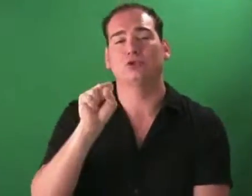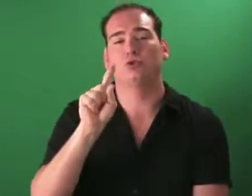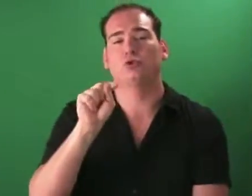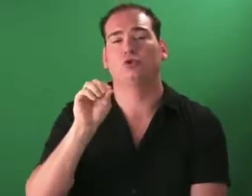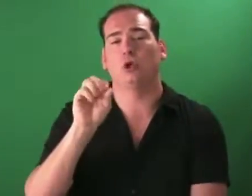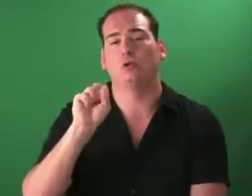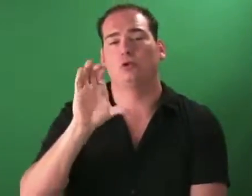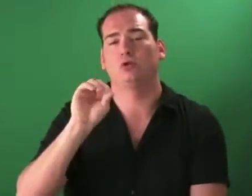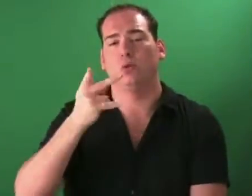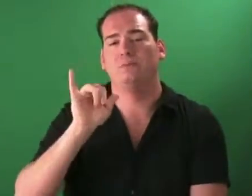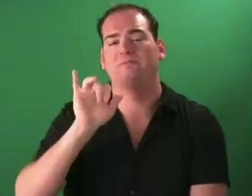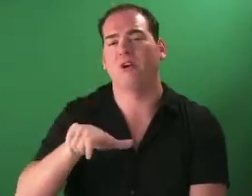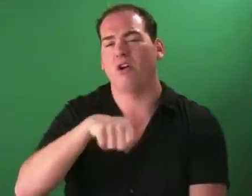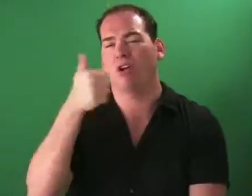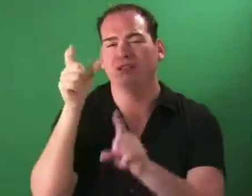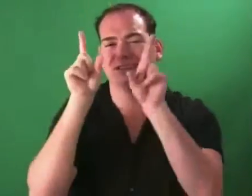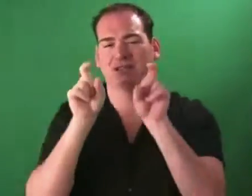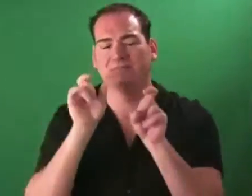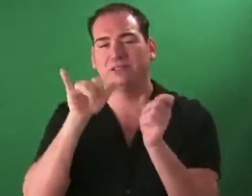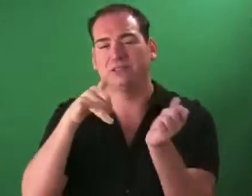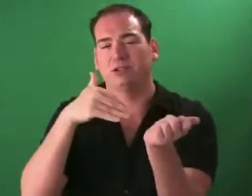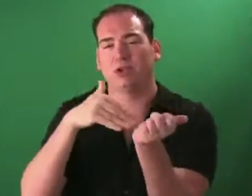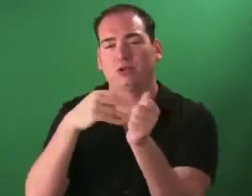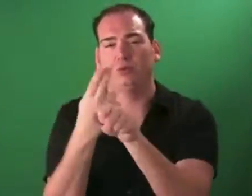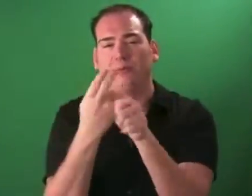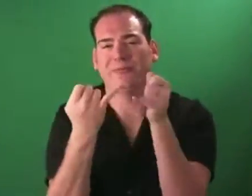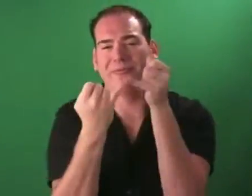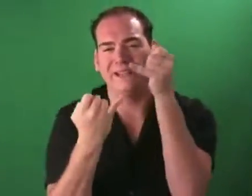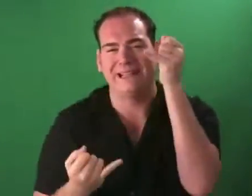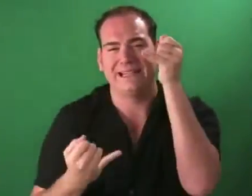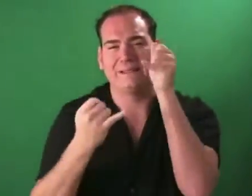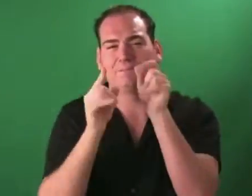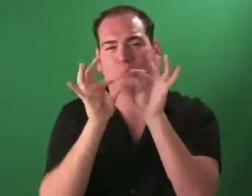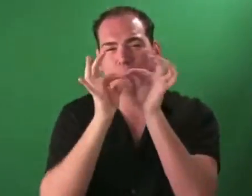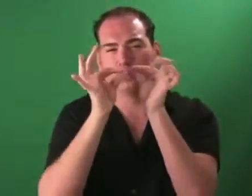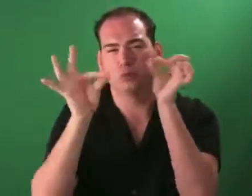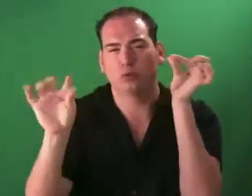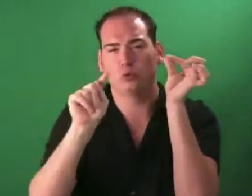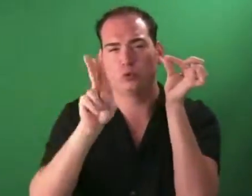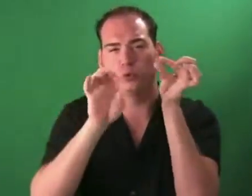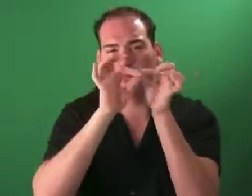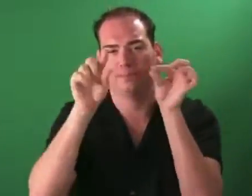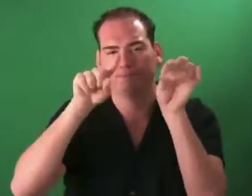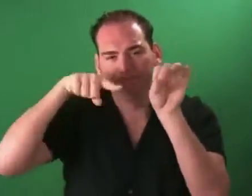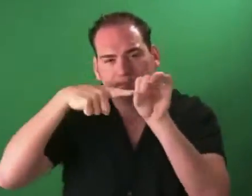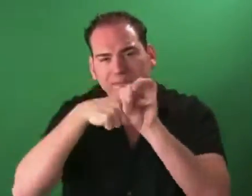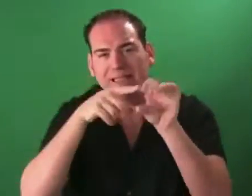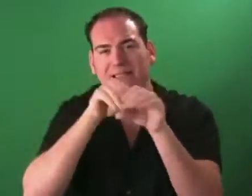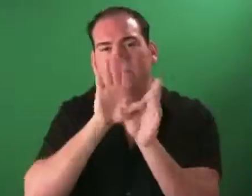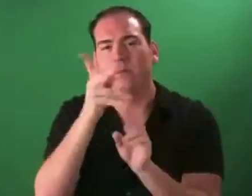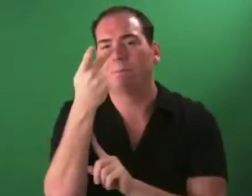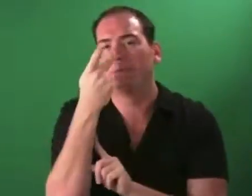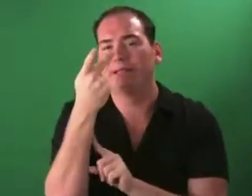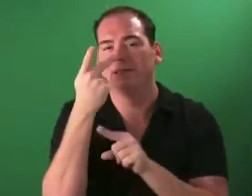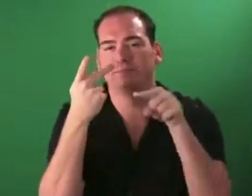then of course the ultrasound will produce a photo of the prostate to be able to identify cancer. There are also further tests that